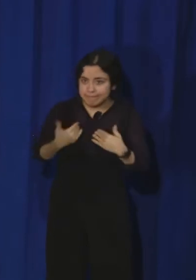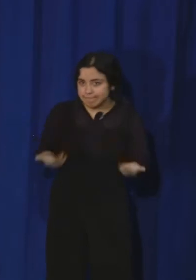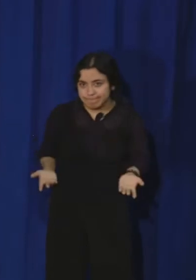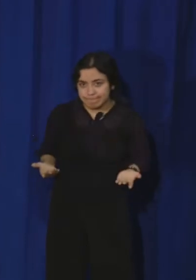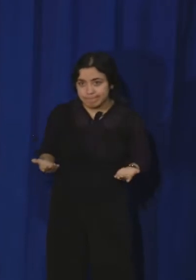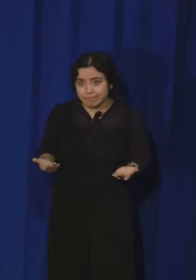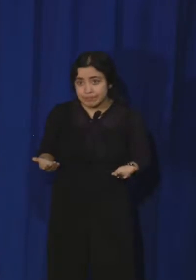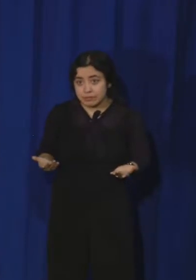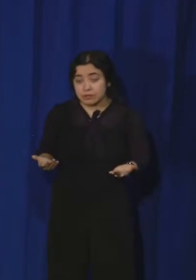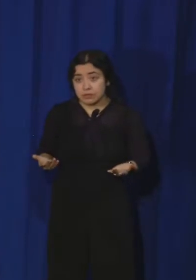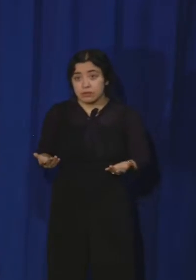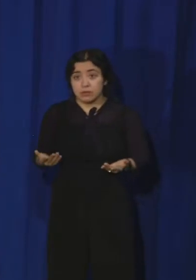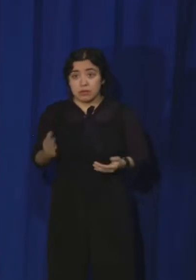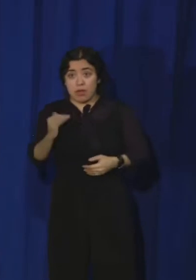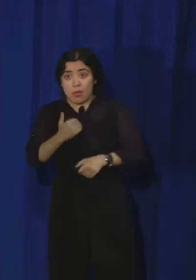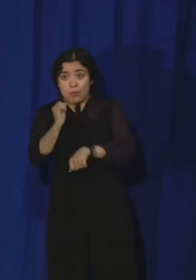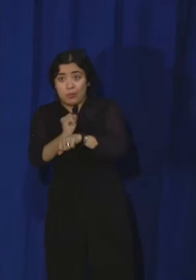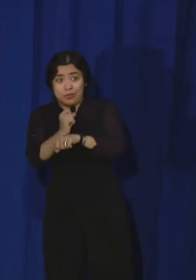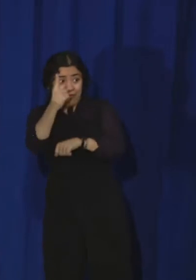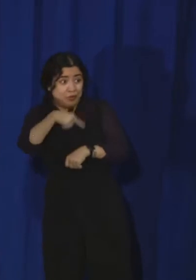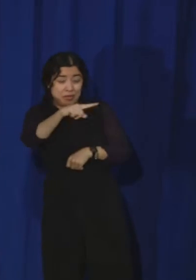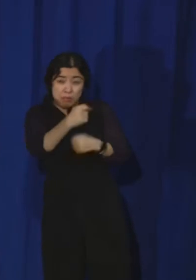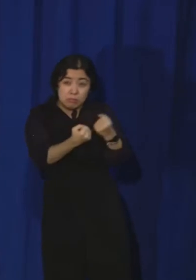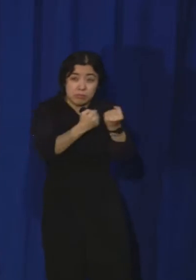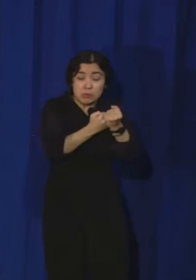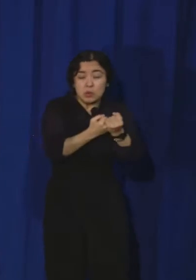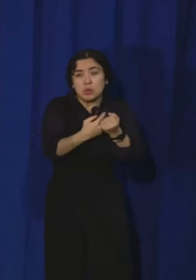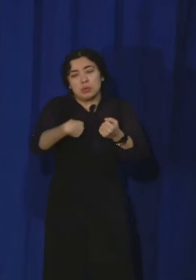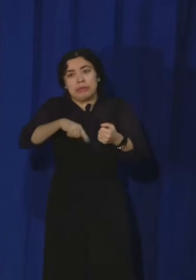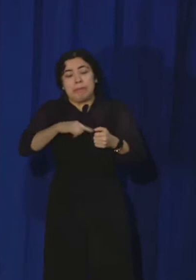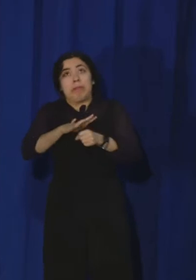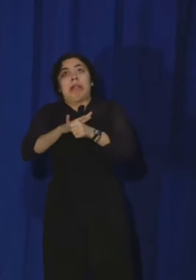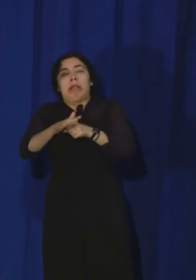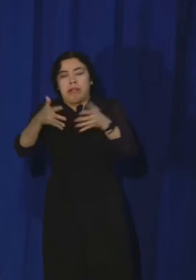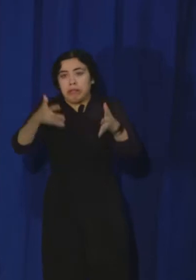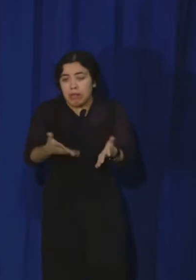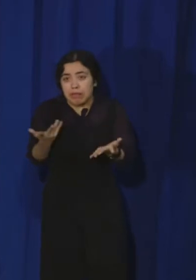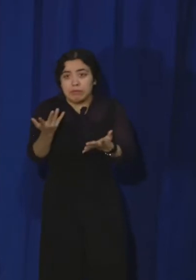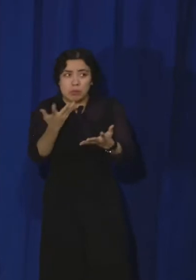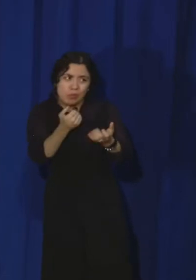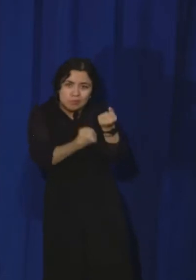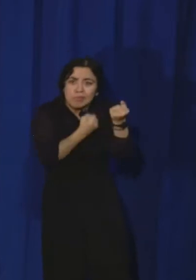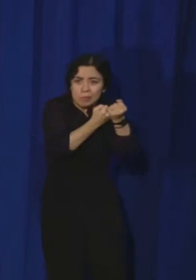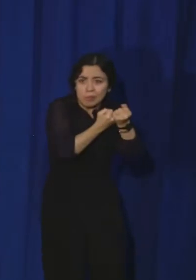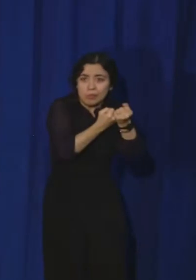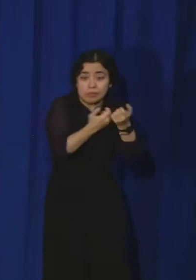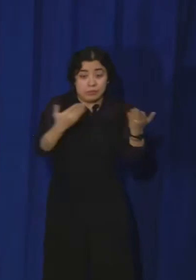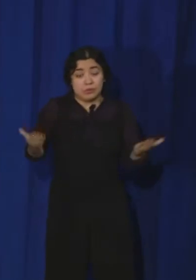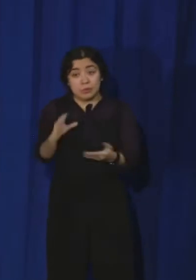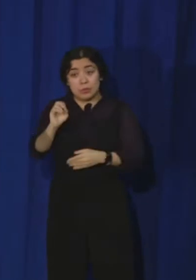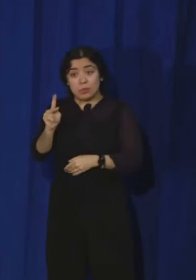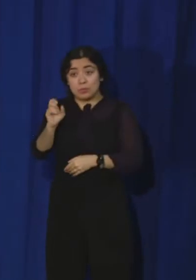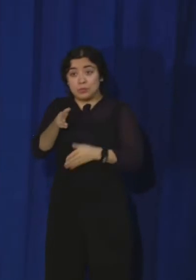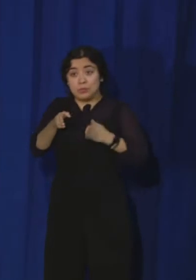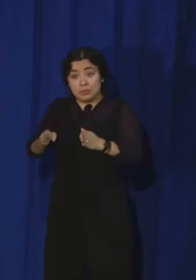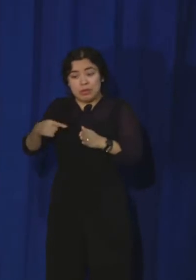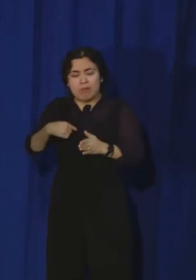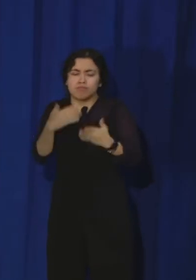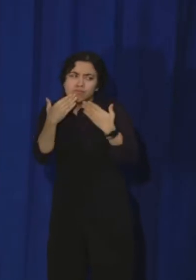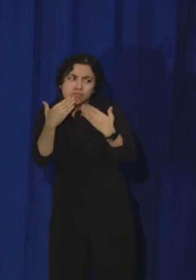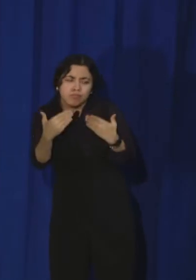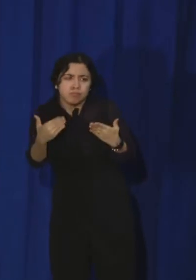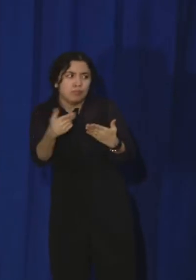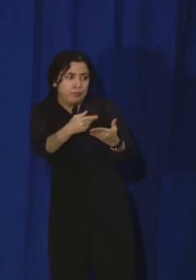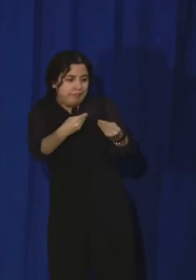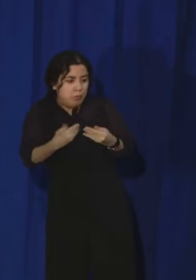we have a lot of work to do for them. At Oak Street, we're here for that work. And I'm just super grateful for the opportunity to serve in this way. And we're